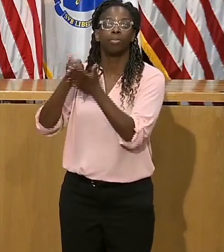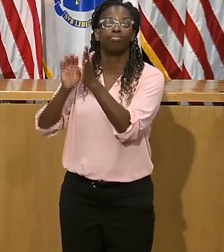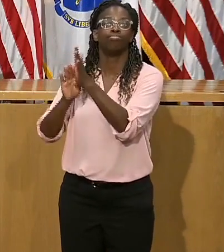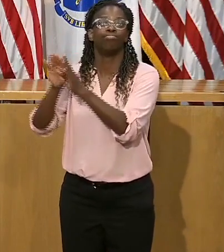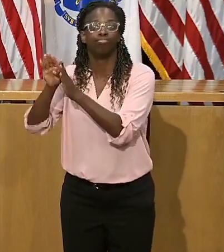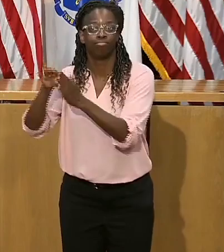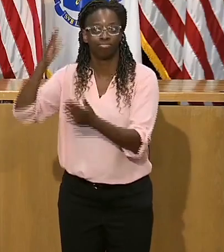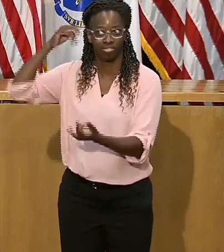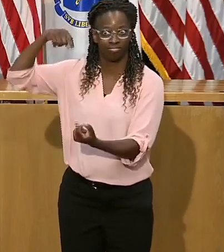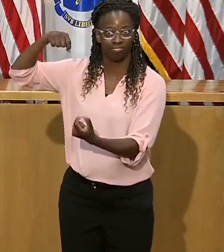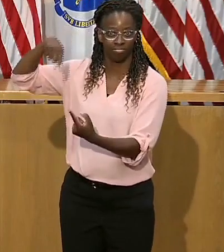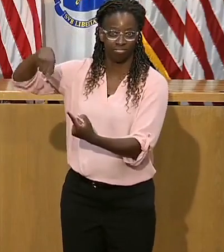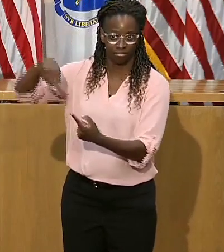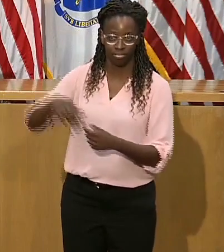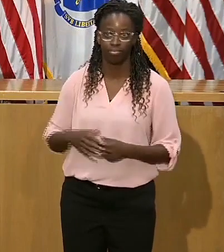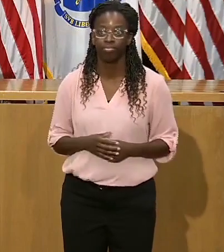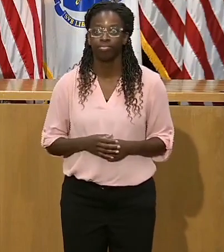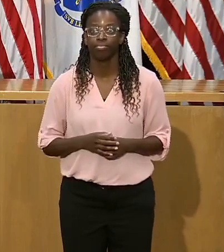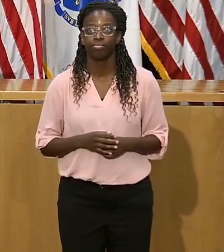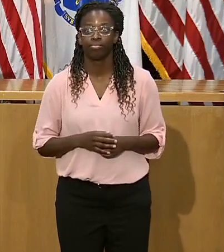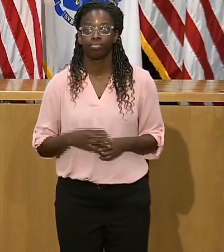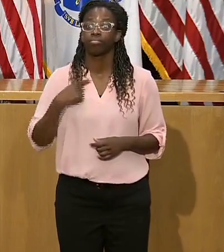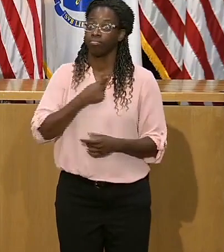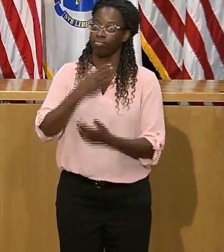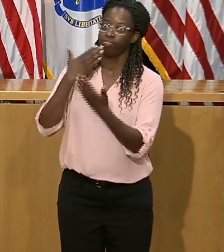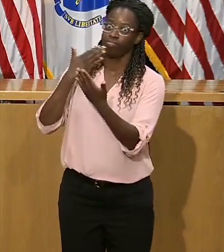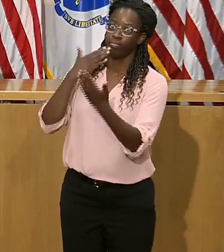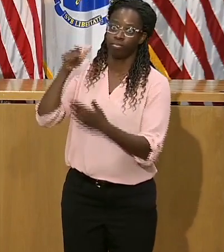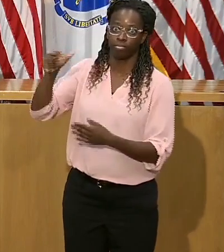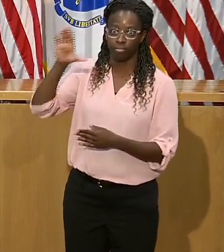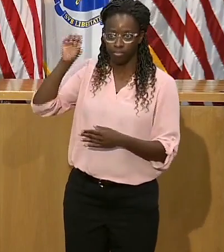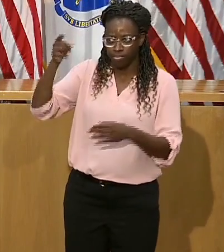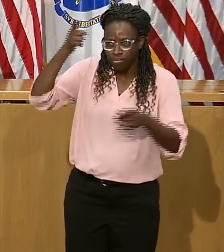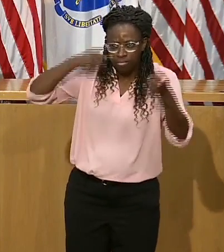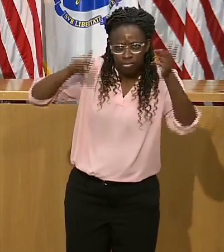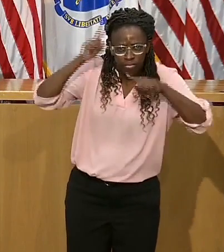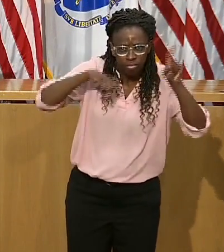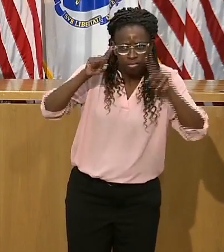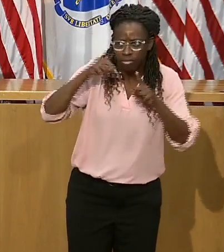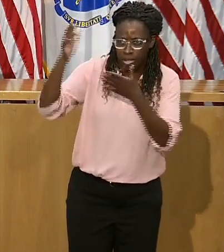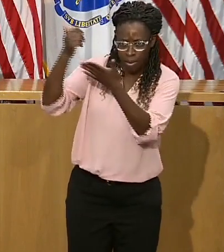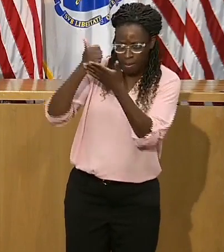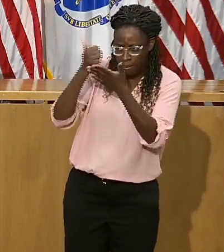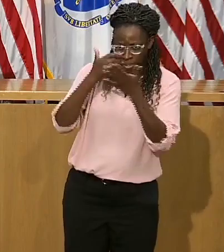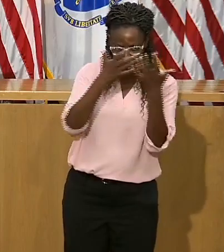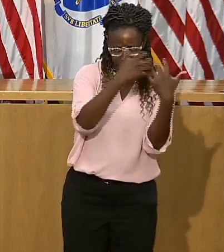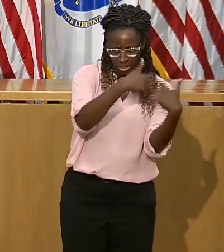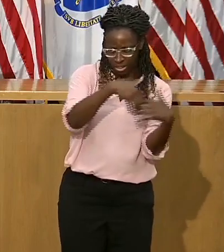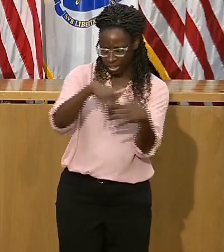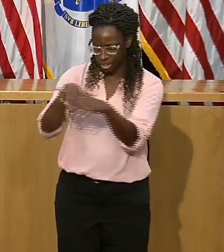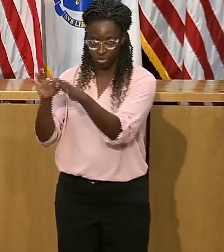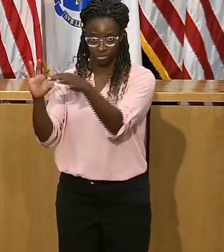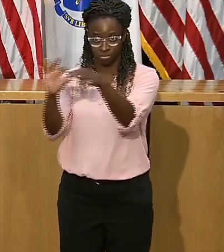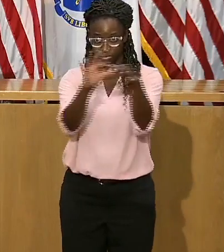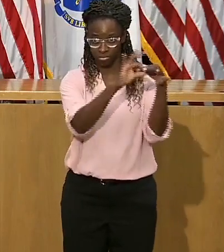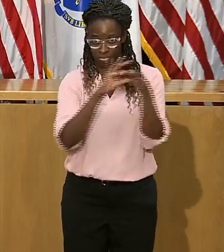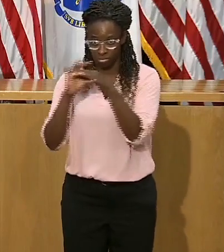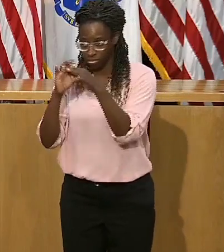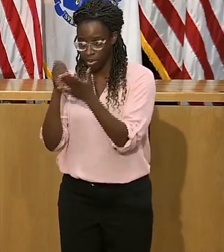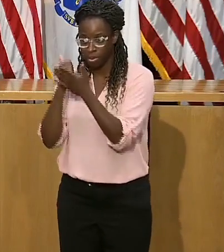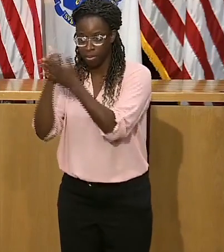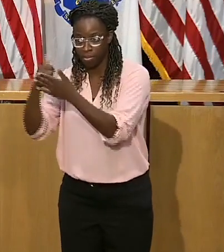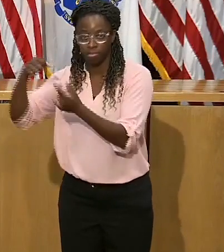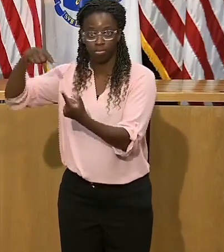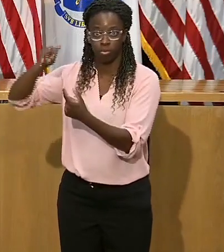local leaders and look forward to working together to come out of this stronger than ever. It is now my pleasure to turn this over